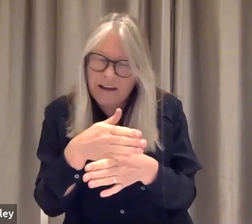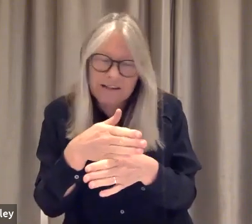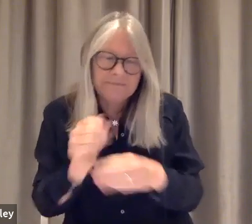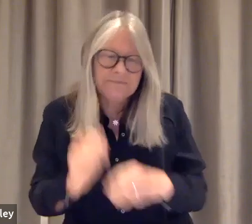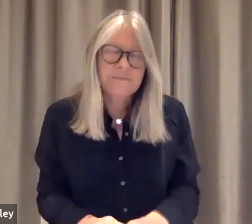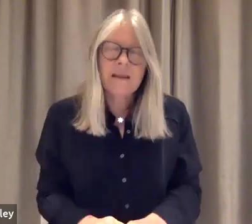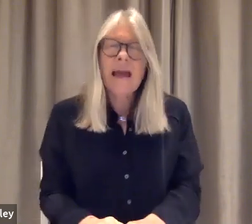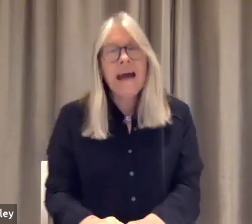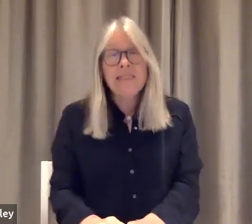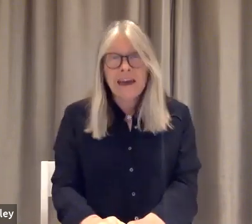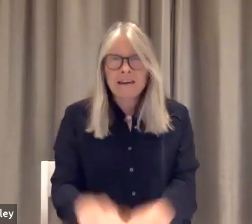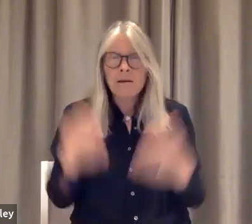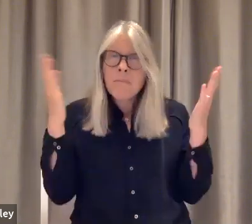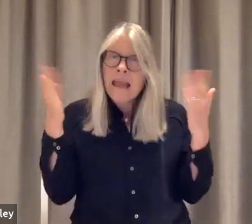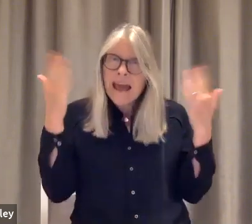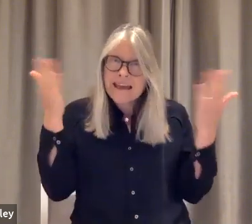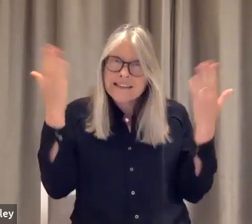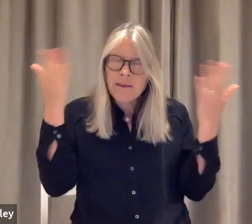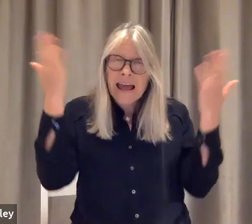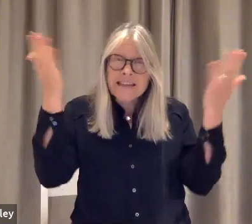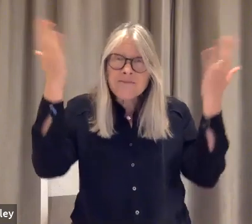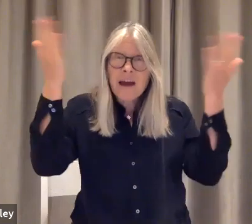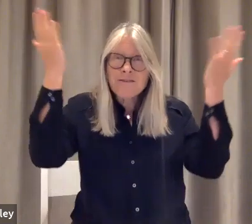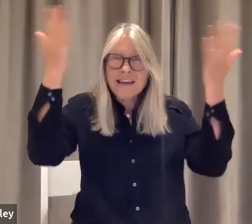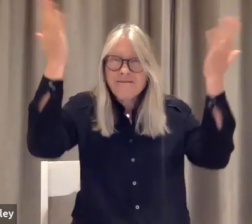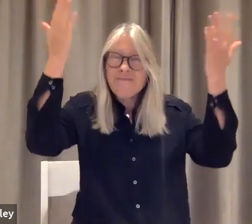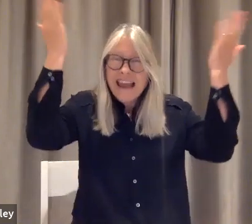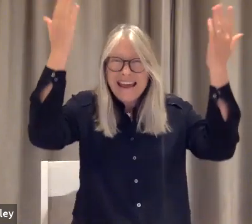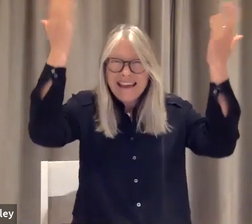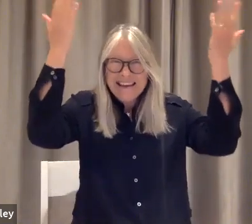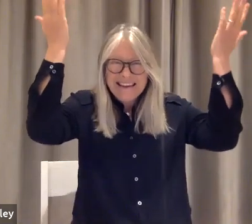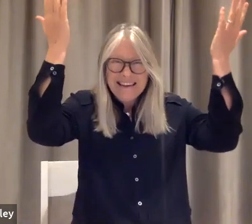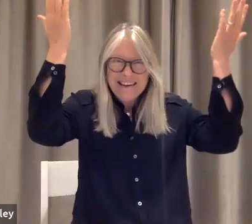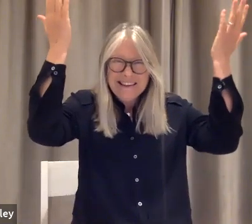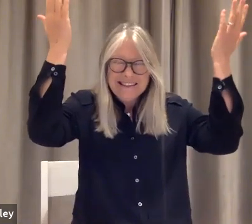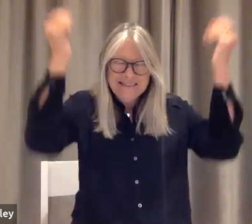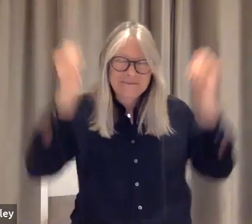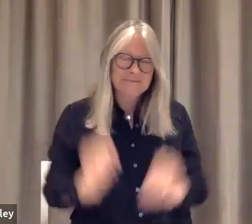Perfect. And then play. So play spirals up. Play. Good.